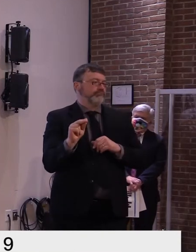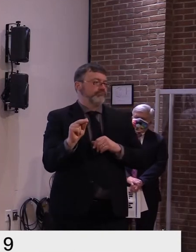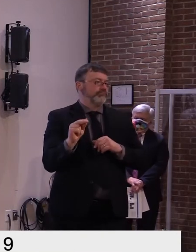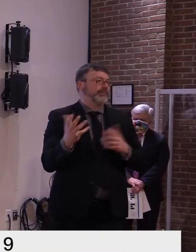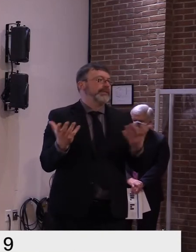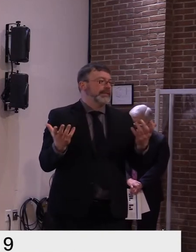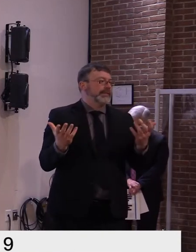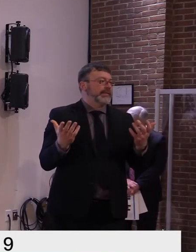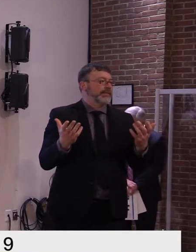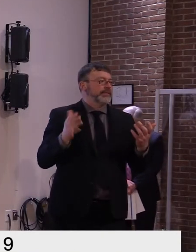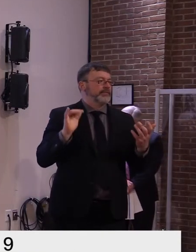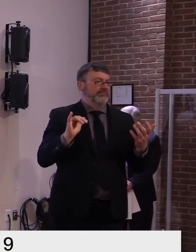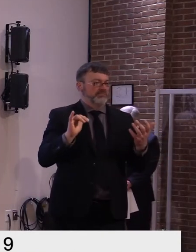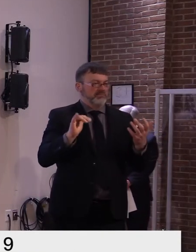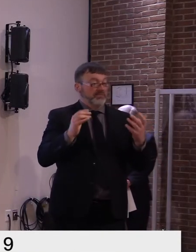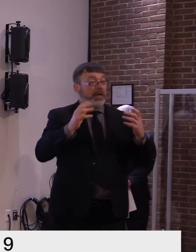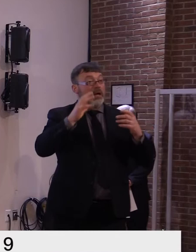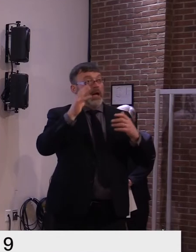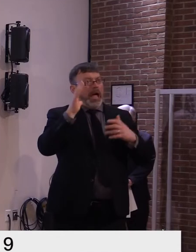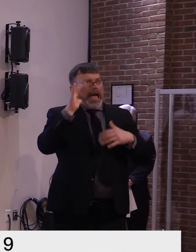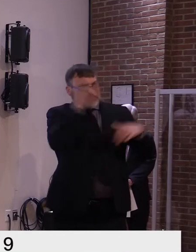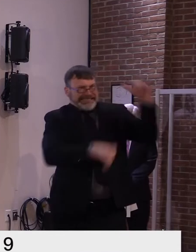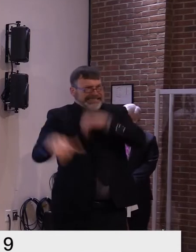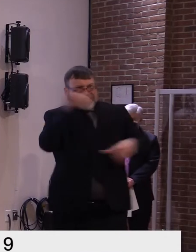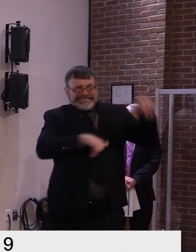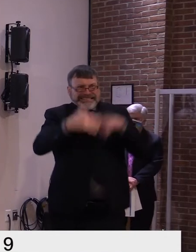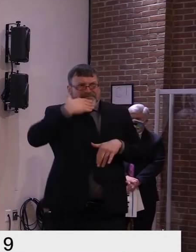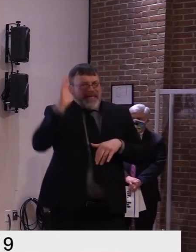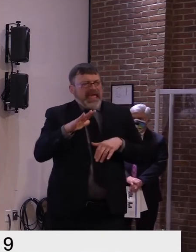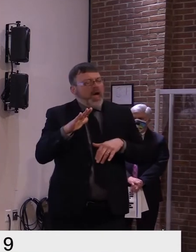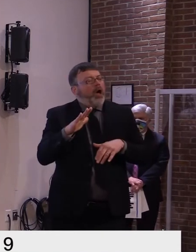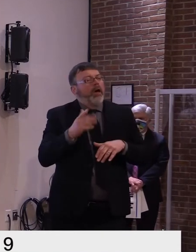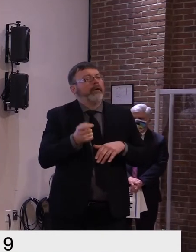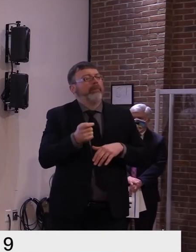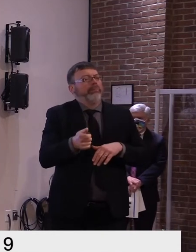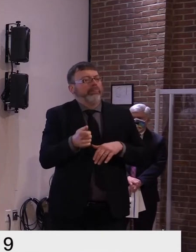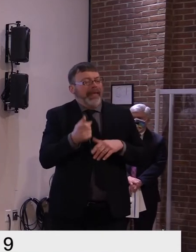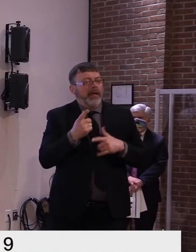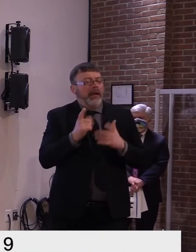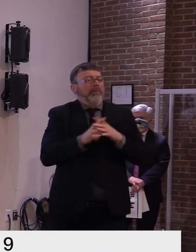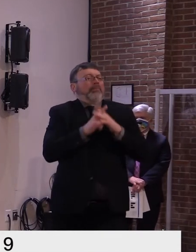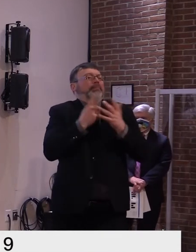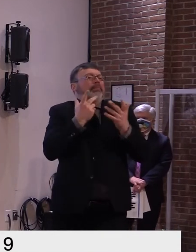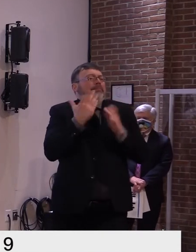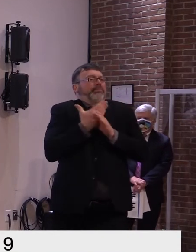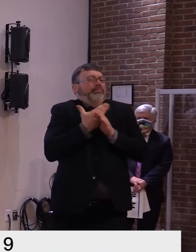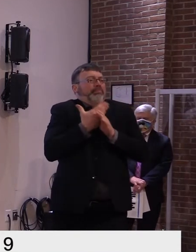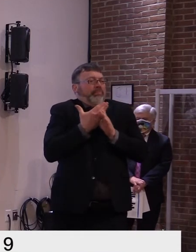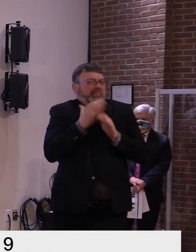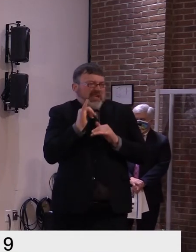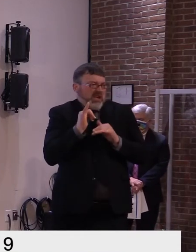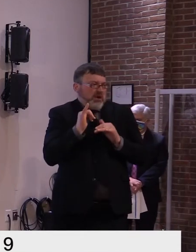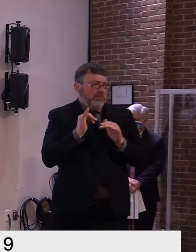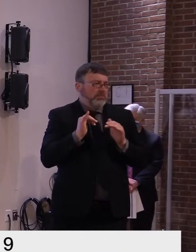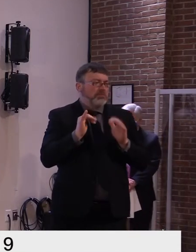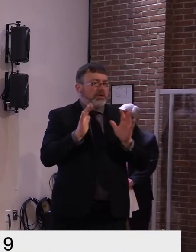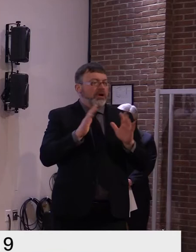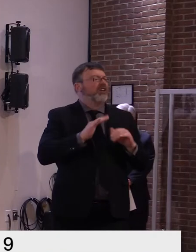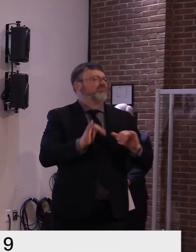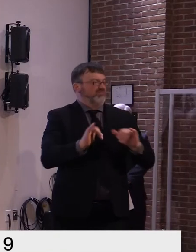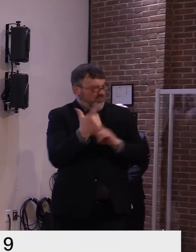I do want to again remind everyone that we are still learning how long it takes for immunity to develop